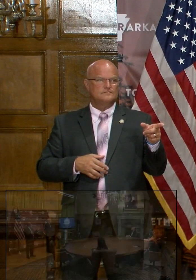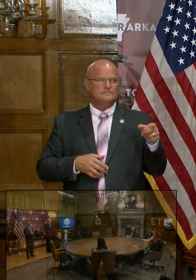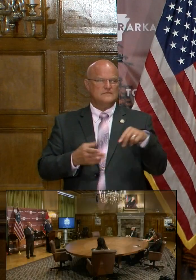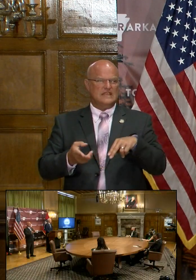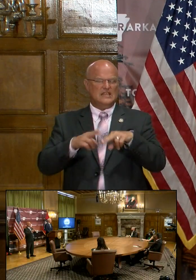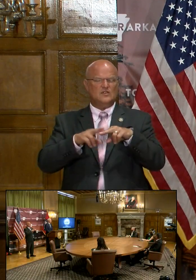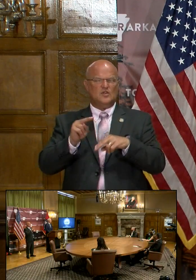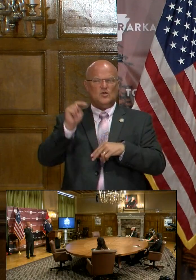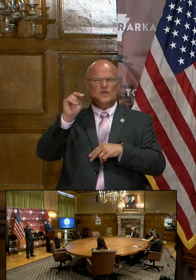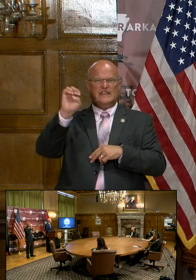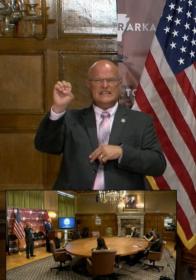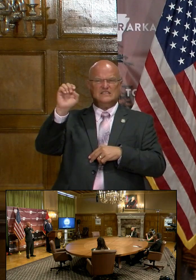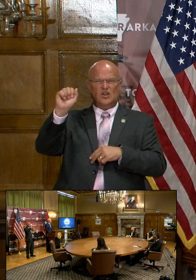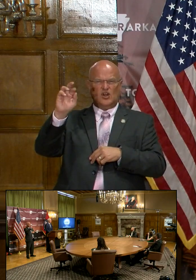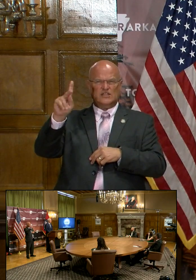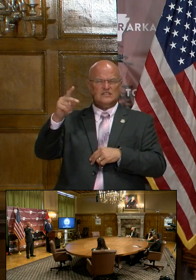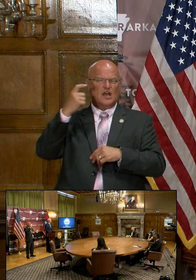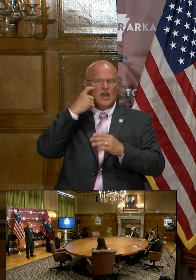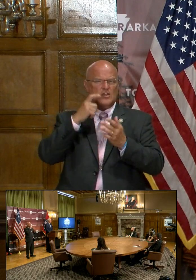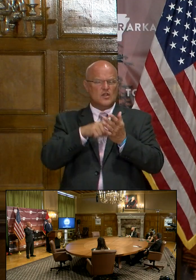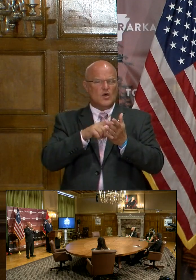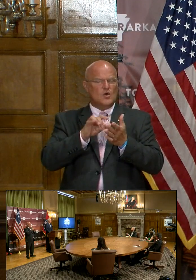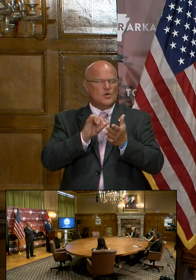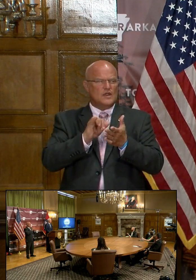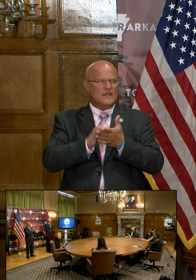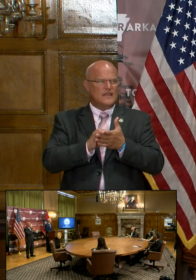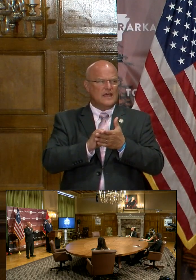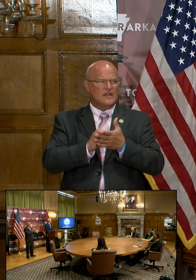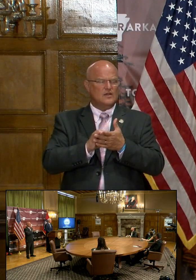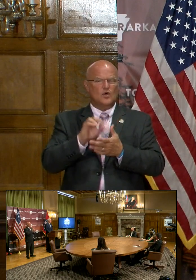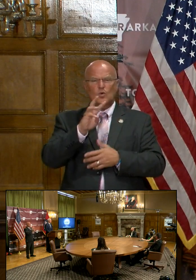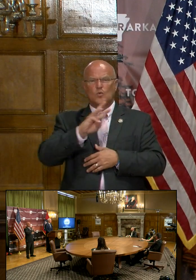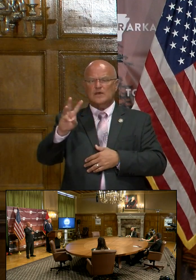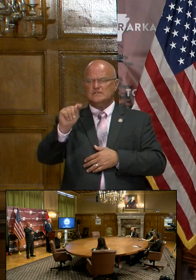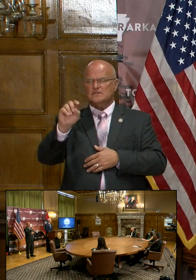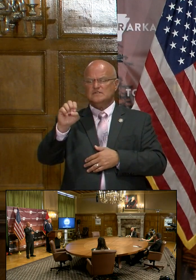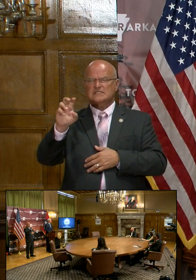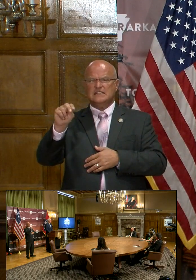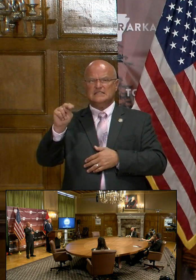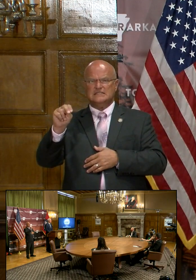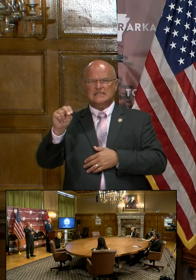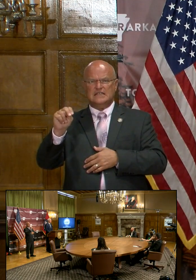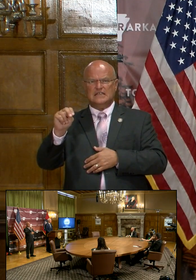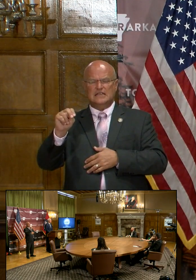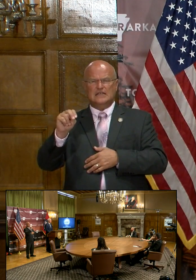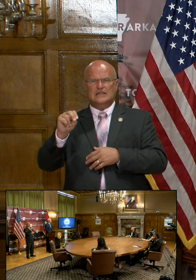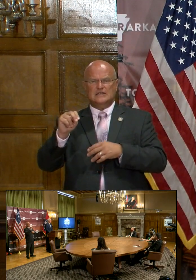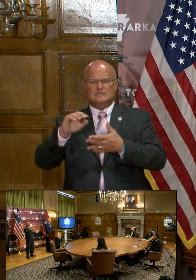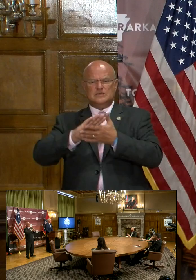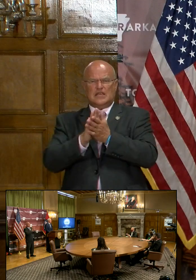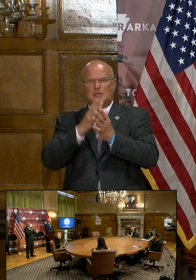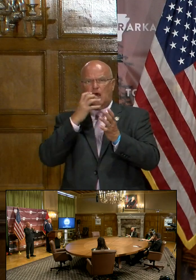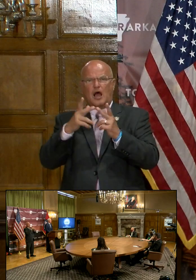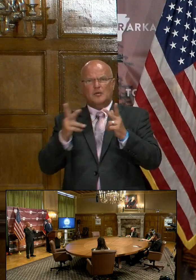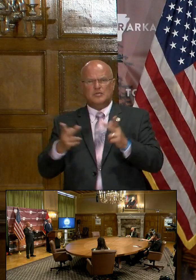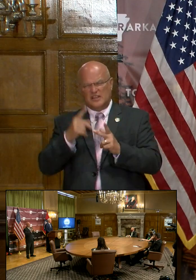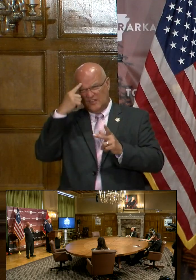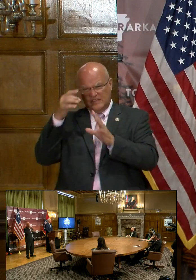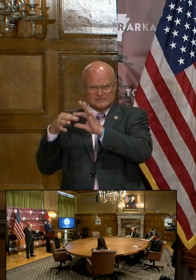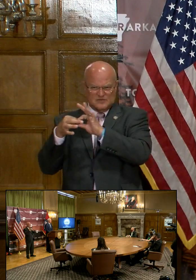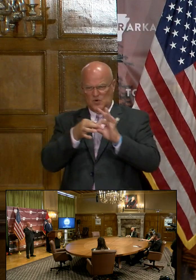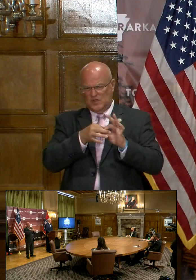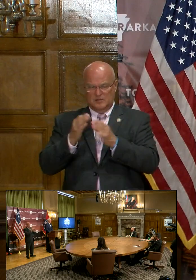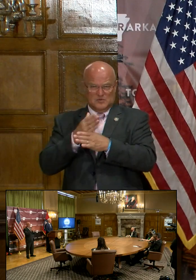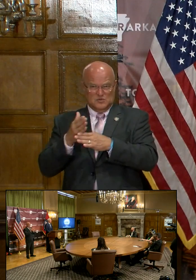Increase in Northeast Arkansas, I noticed that Western Tennessee has been growing increasingly into a hotspot. Is there any correlation